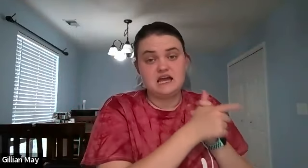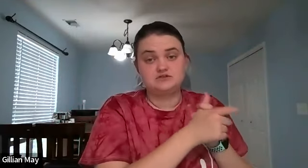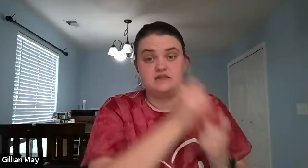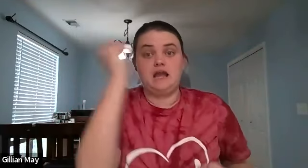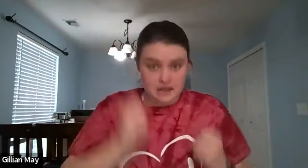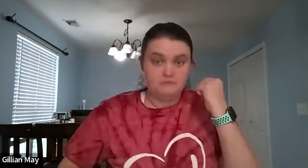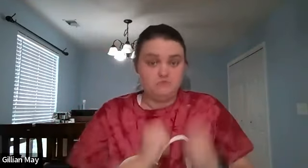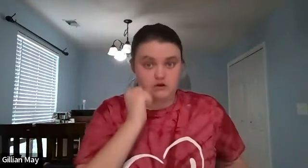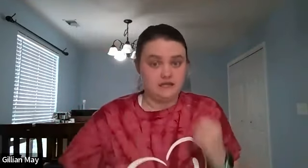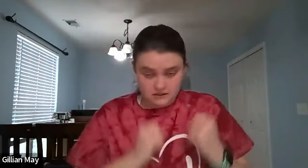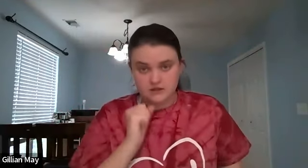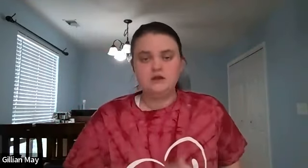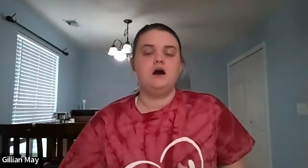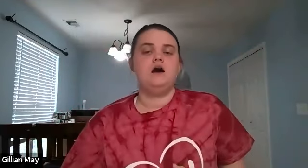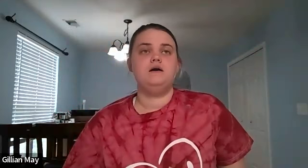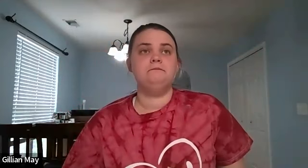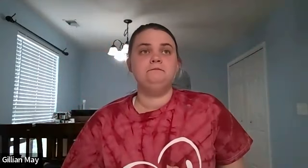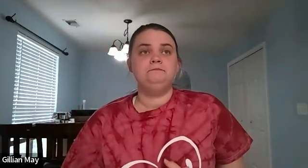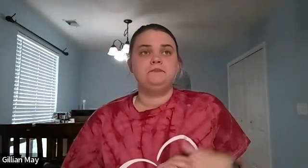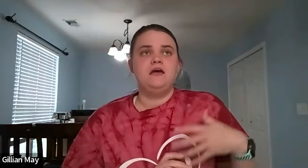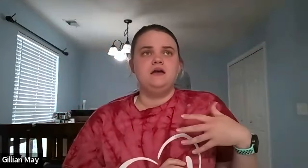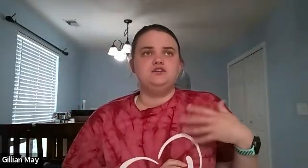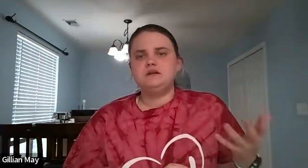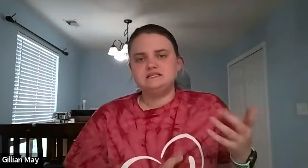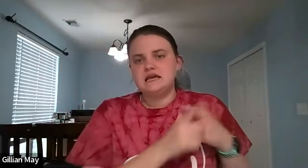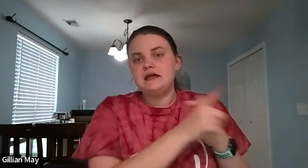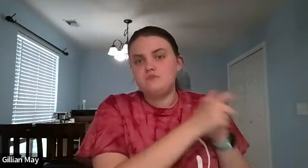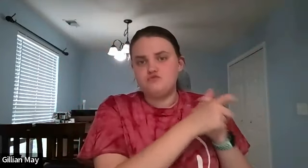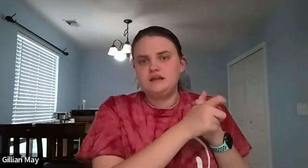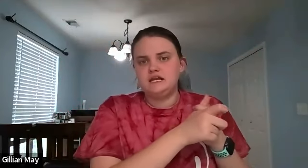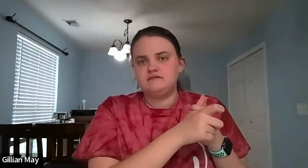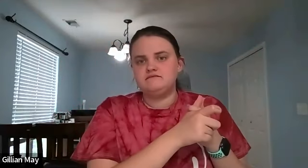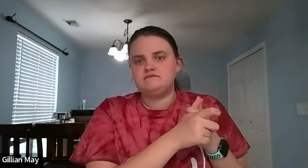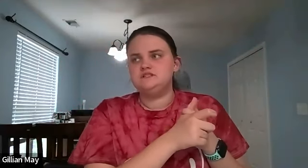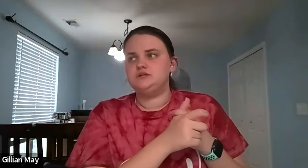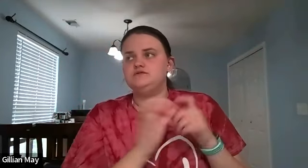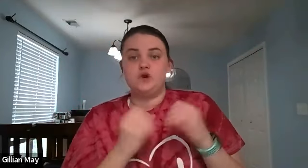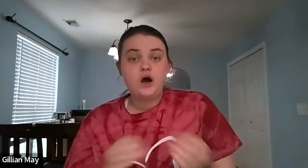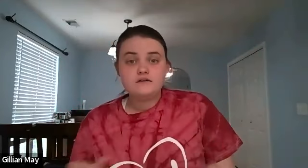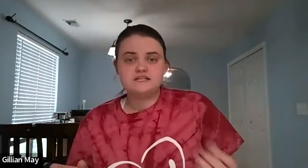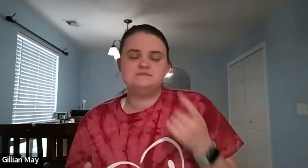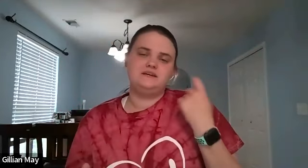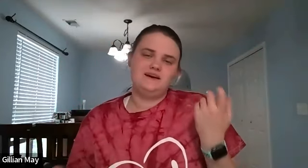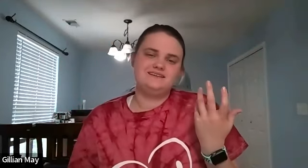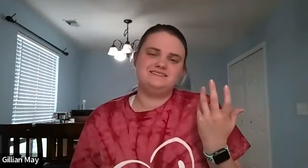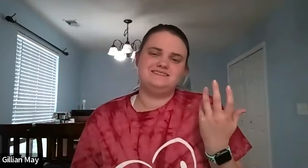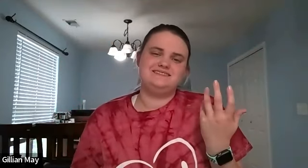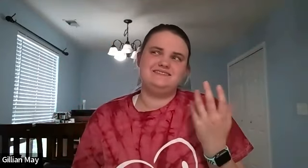actual sign, like I'm running. You wouldn't say like I'm running for office, because that